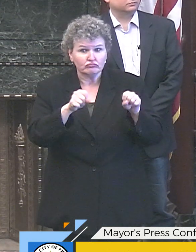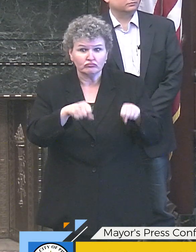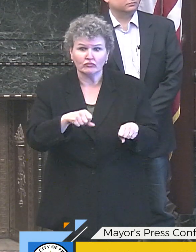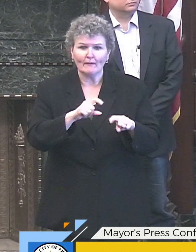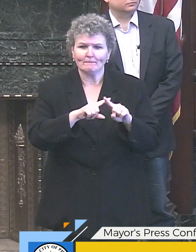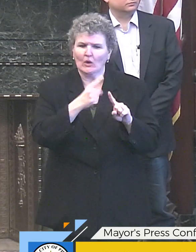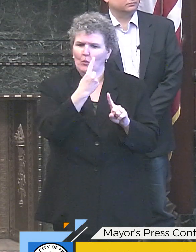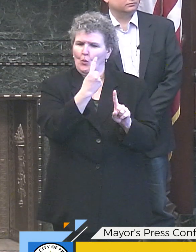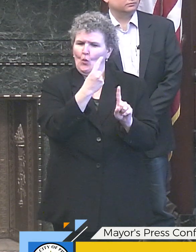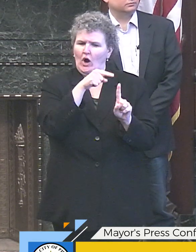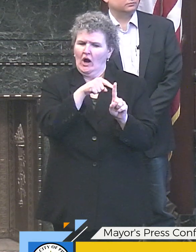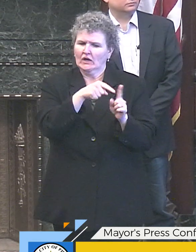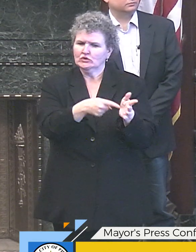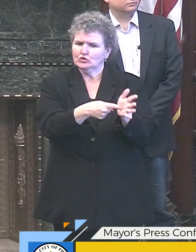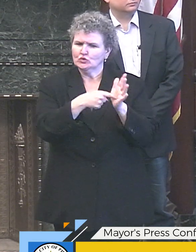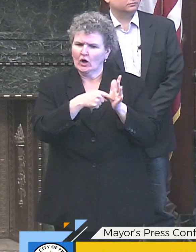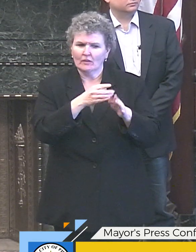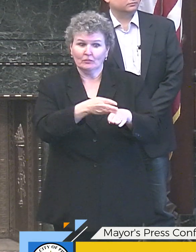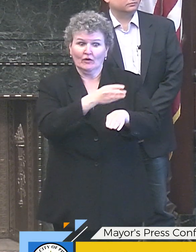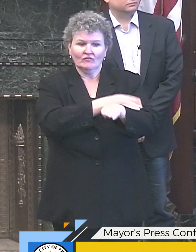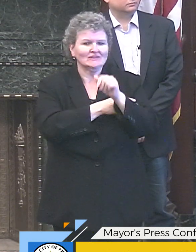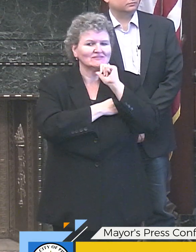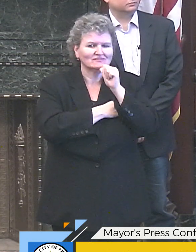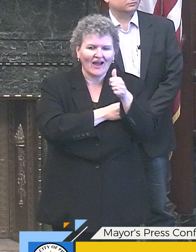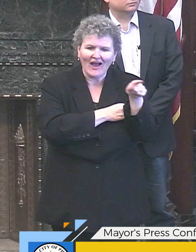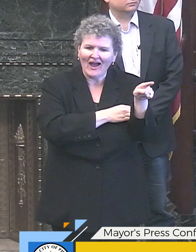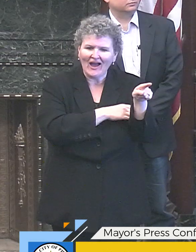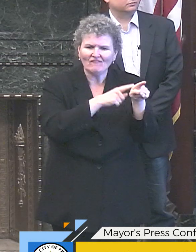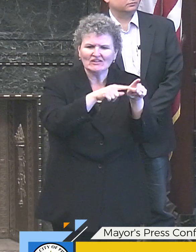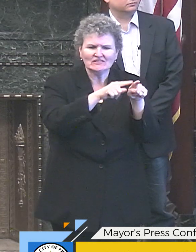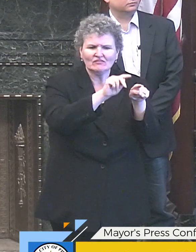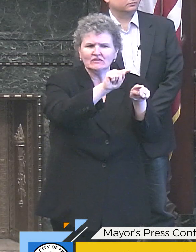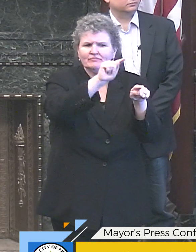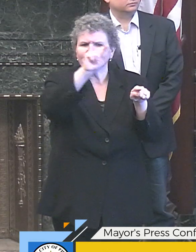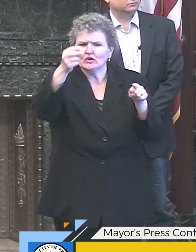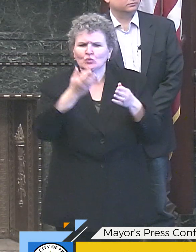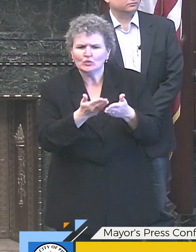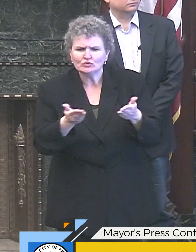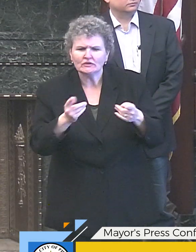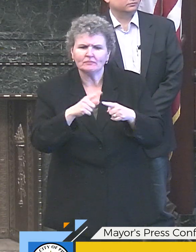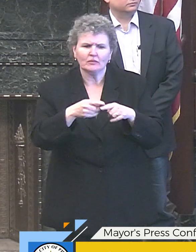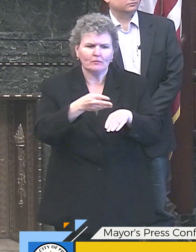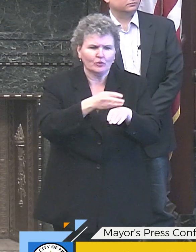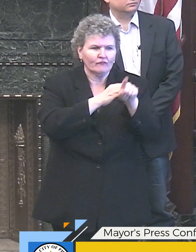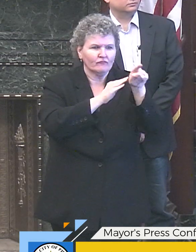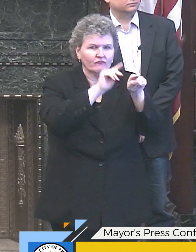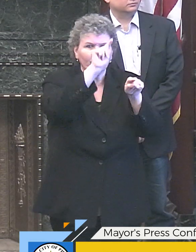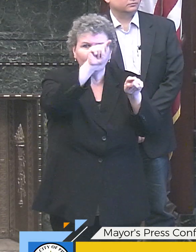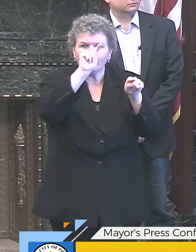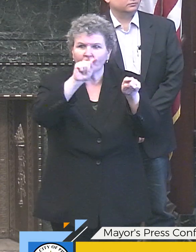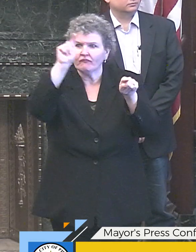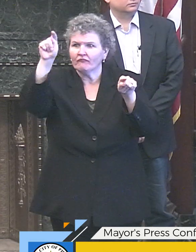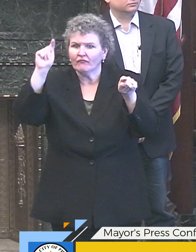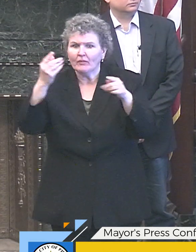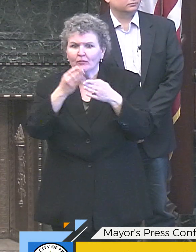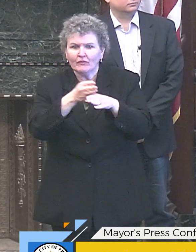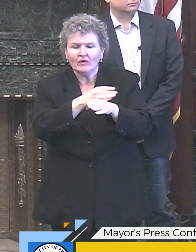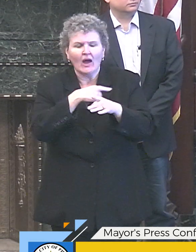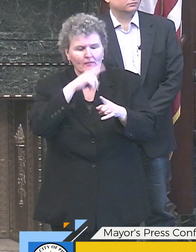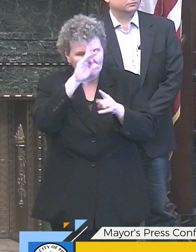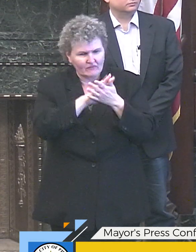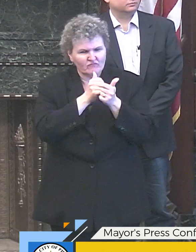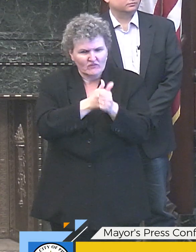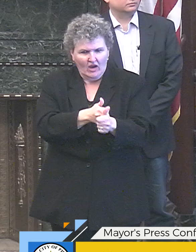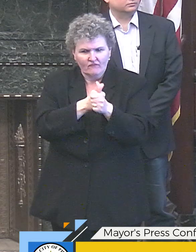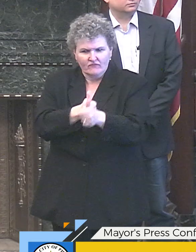giving a consistent picture before I could say that we're on a positive trend. And one last question for you. Do you recommend that people wear masks or cover